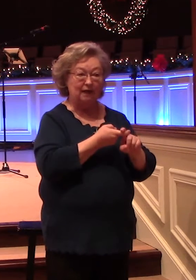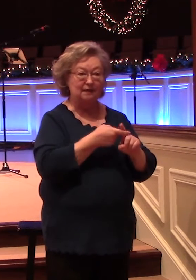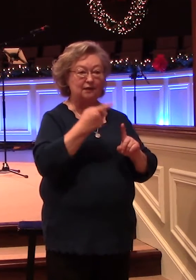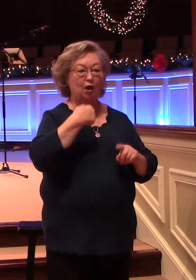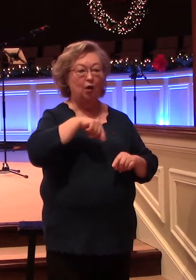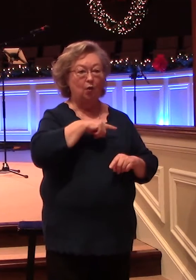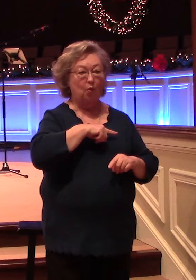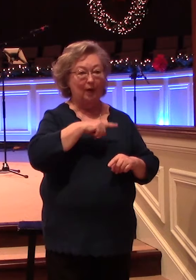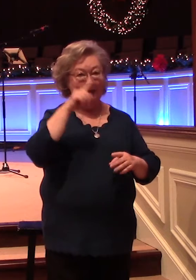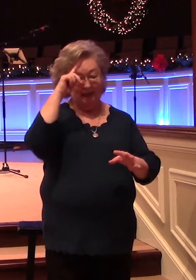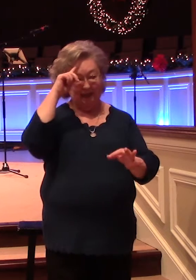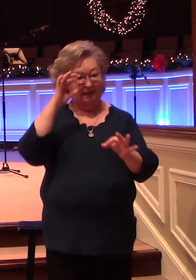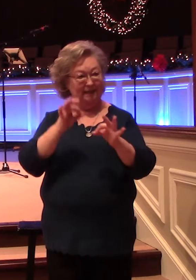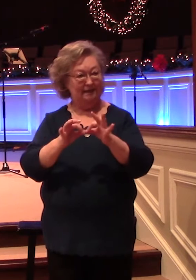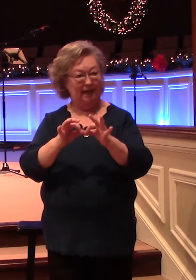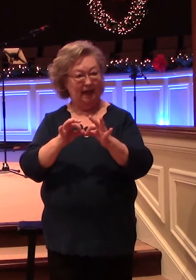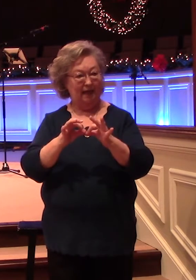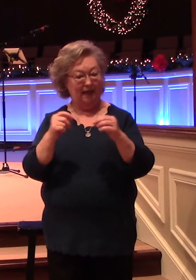next-door neighbor.